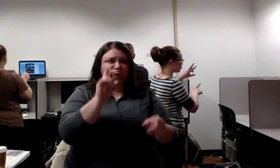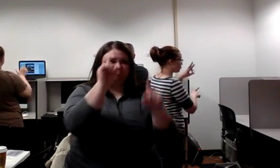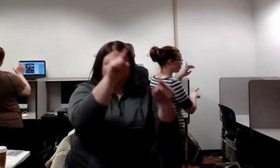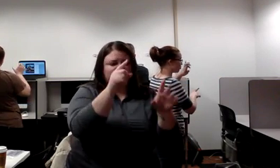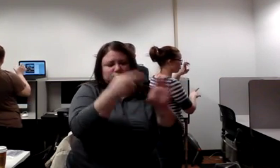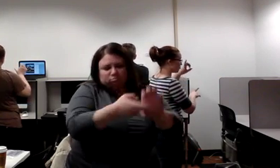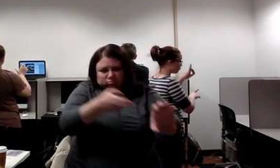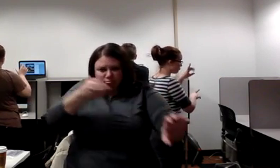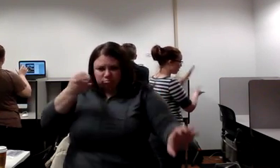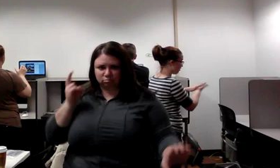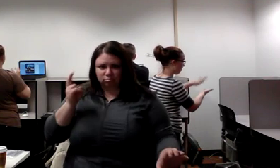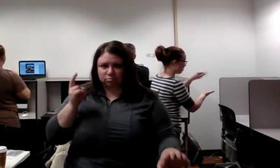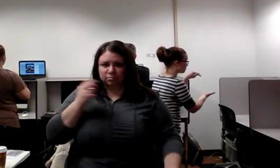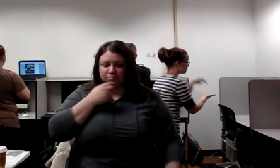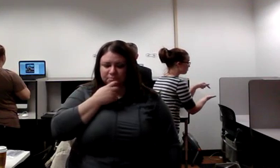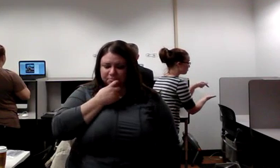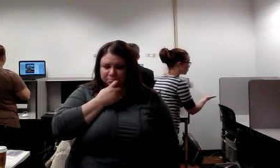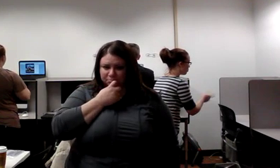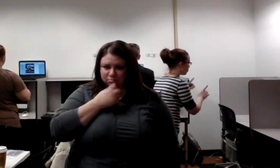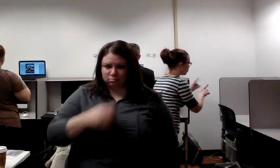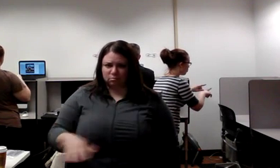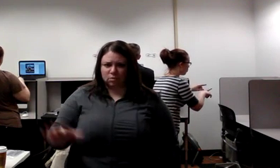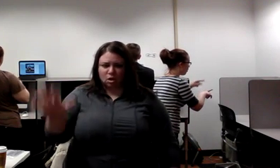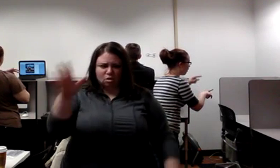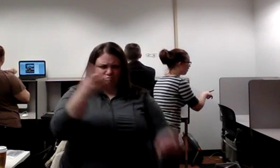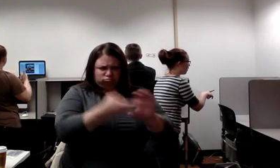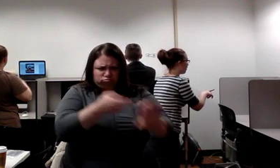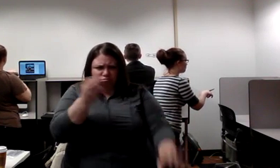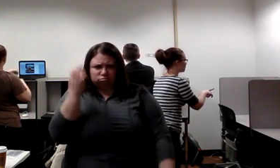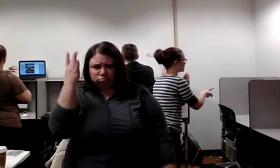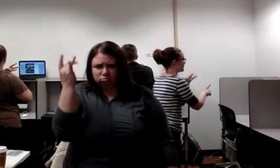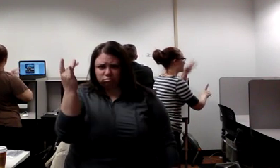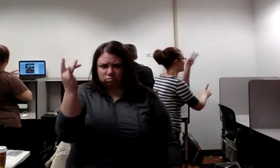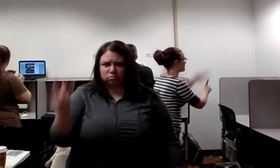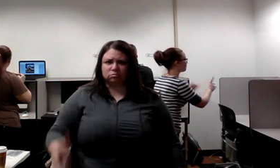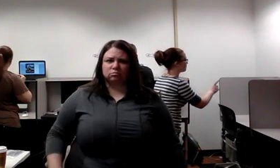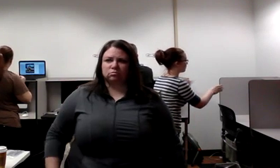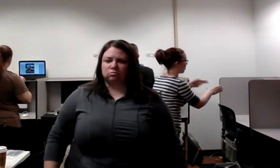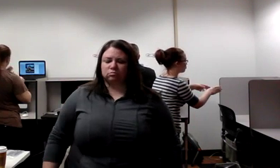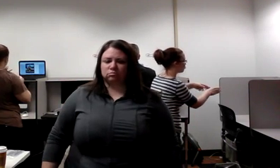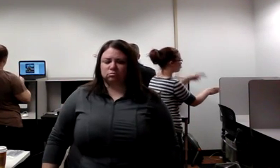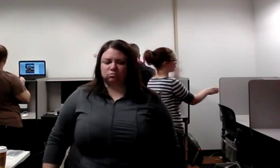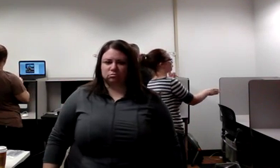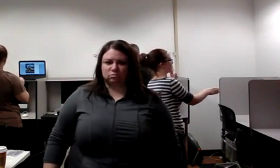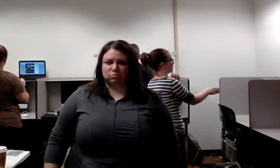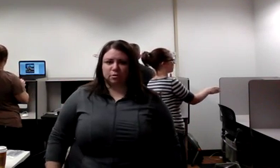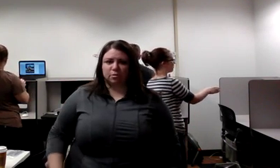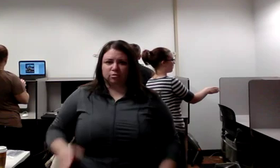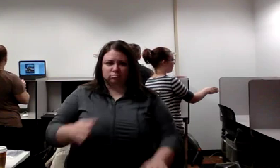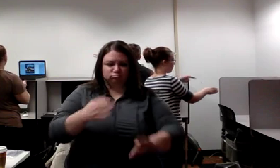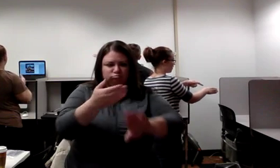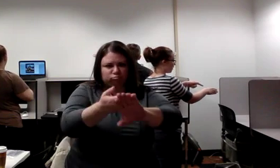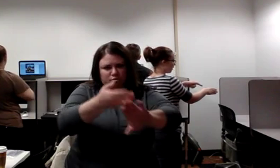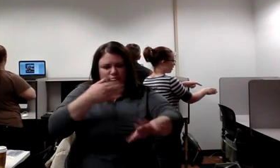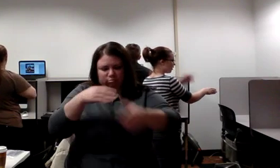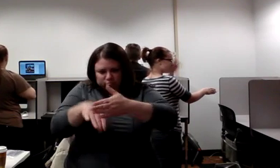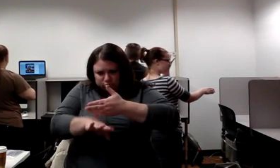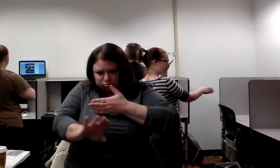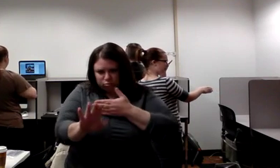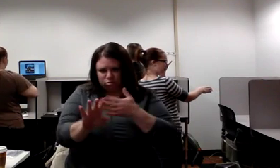quit. So why did I drop out? It started before I was born. My